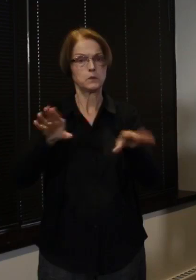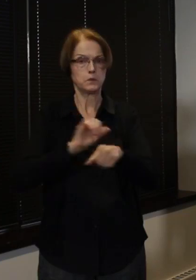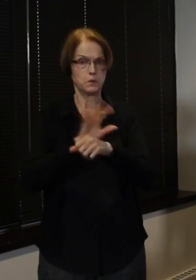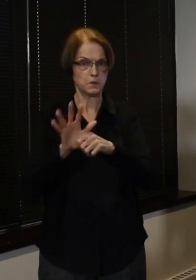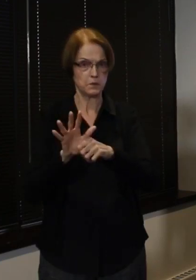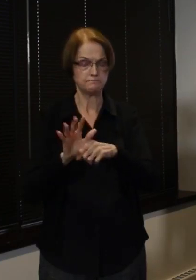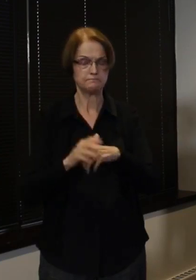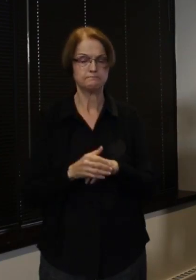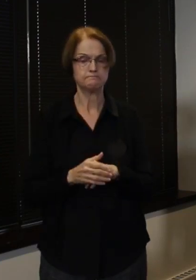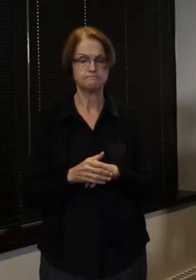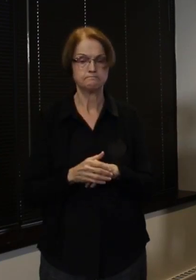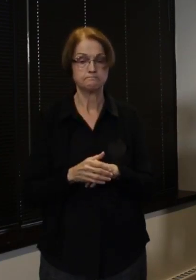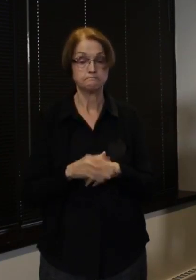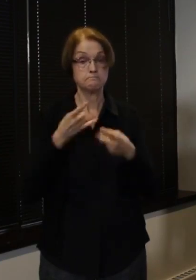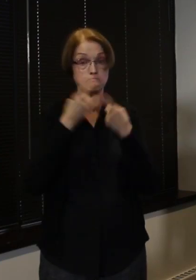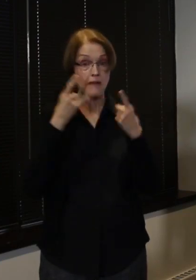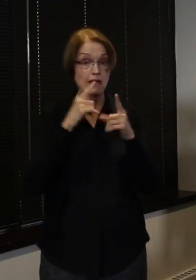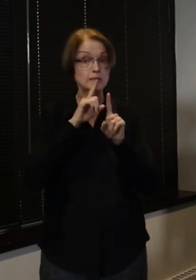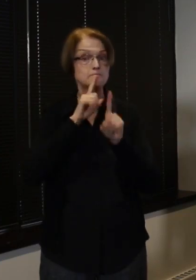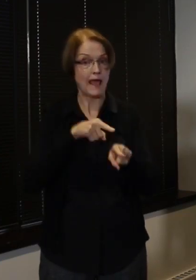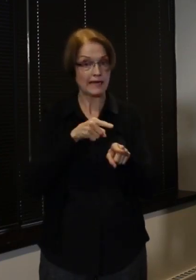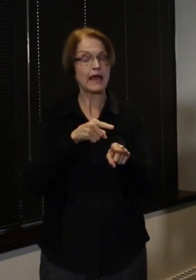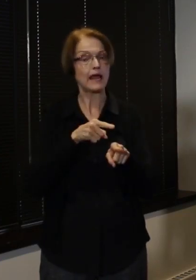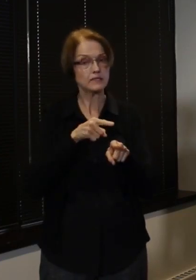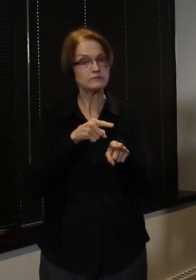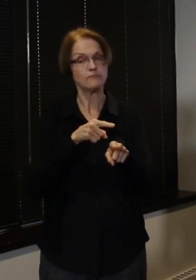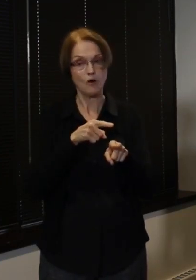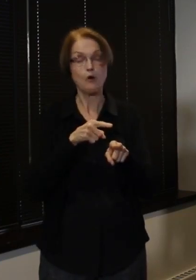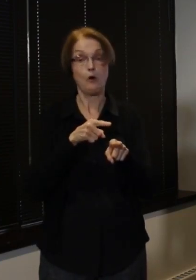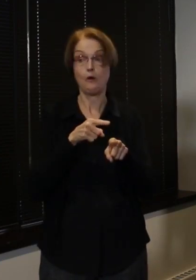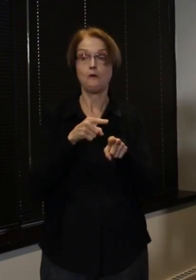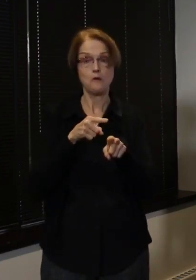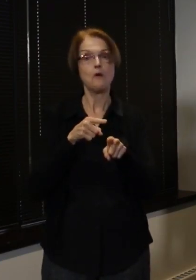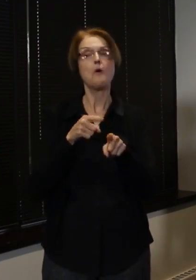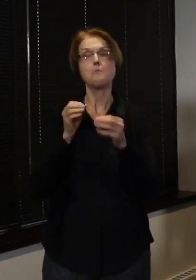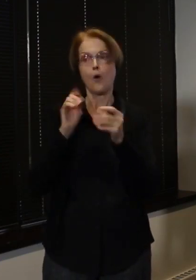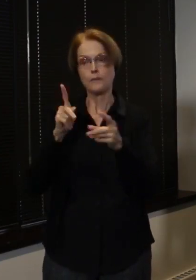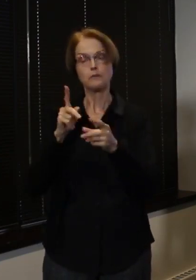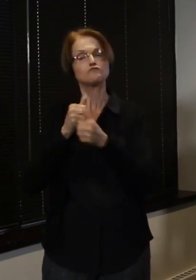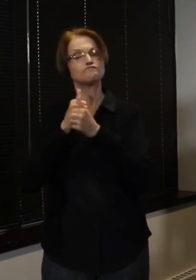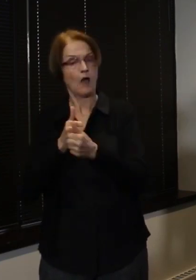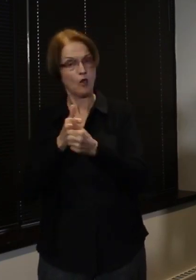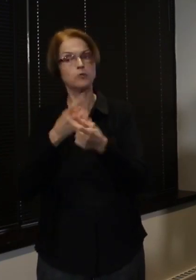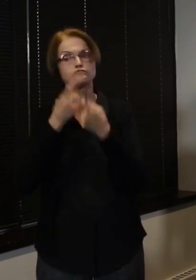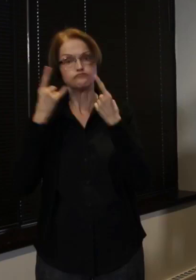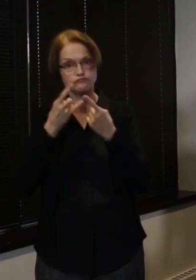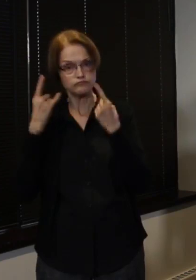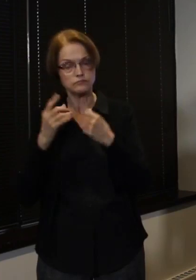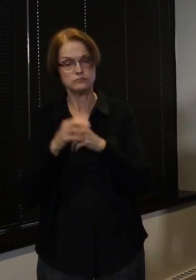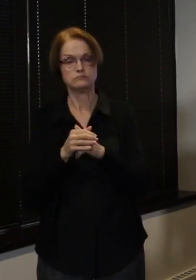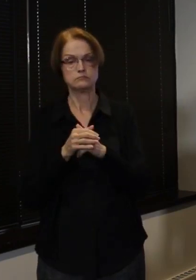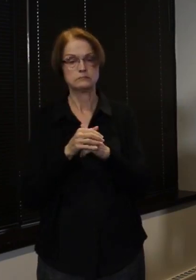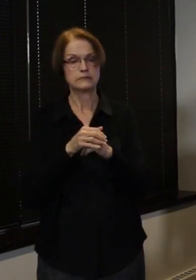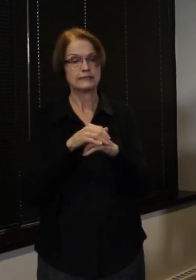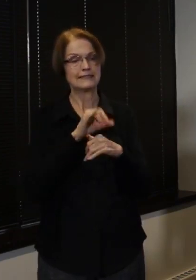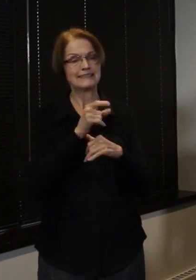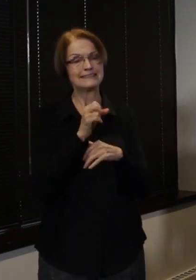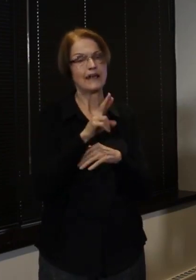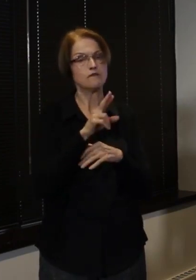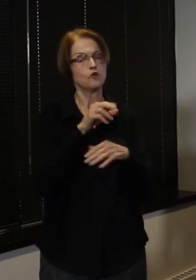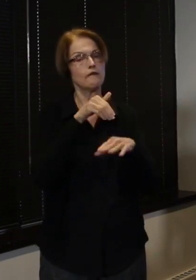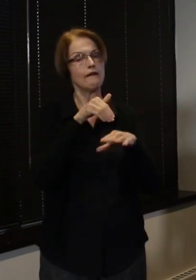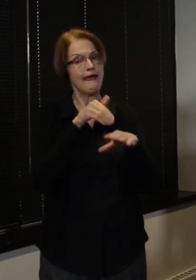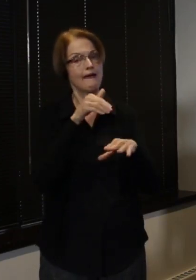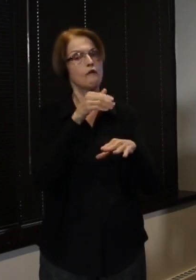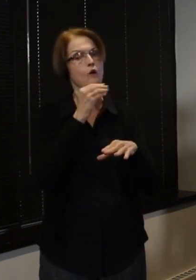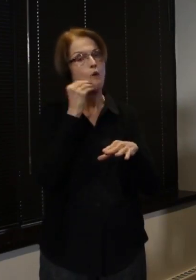We know that mask mandates increase the number of people wearing masks. We know safer at home policies help keep